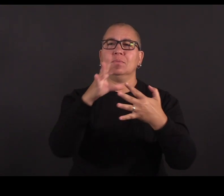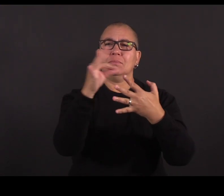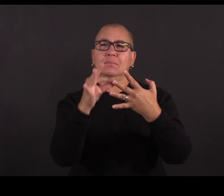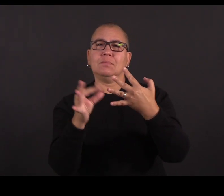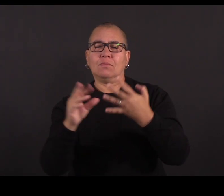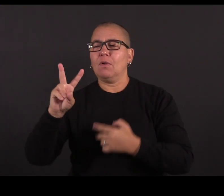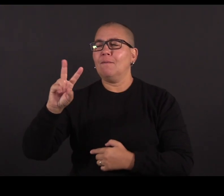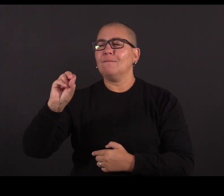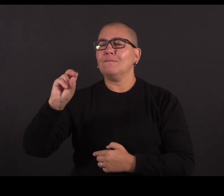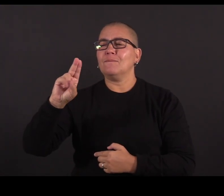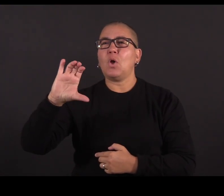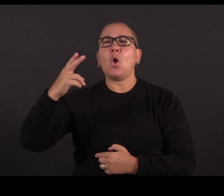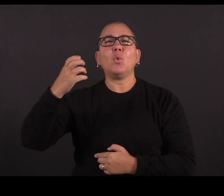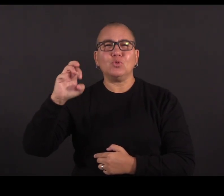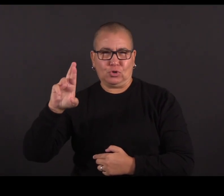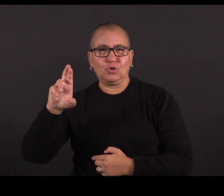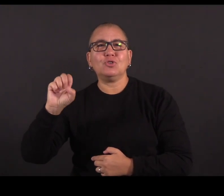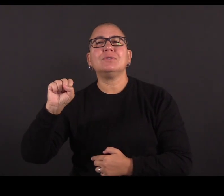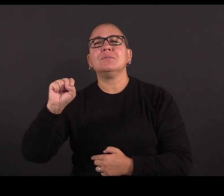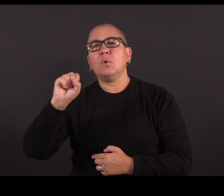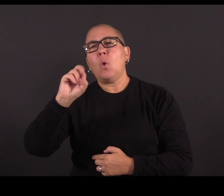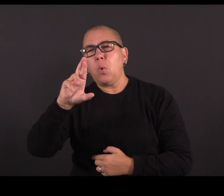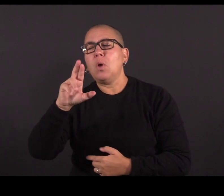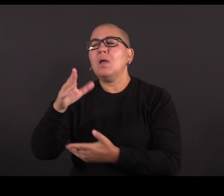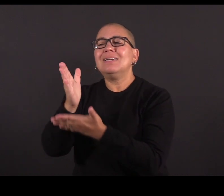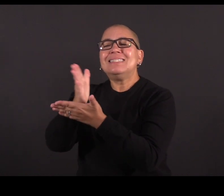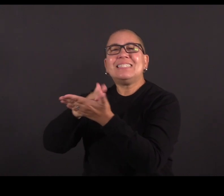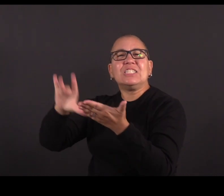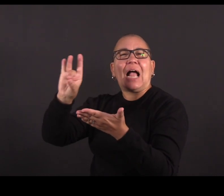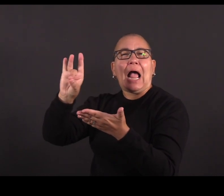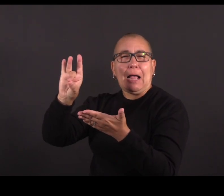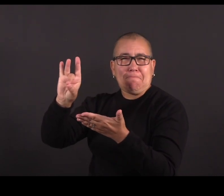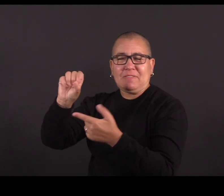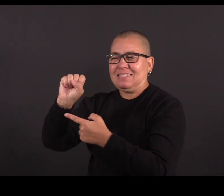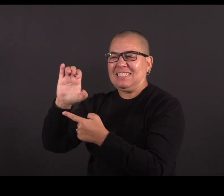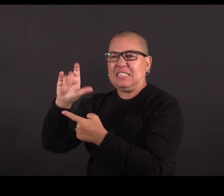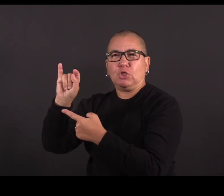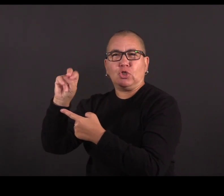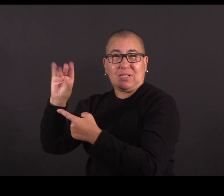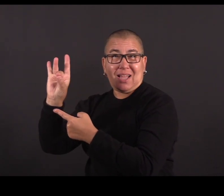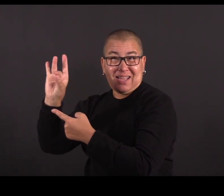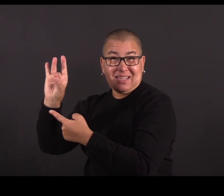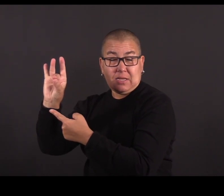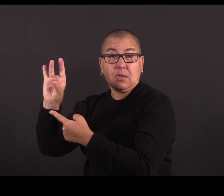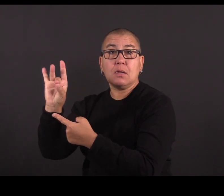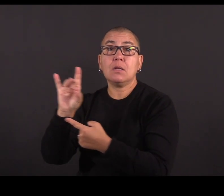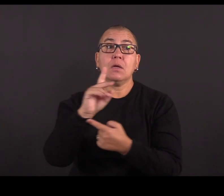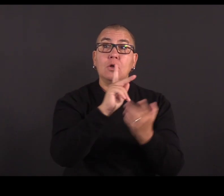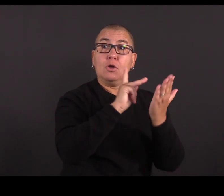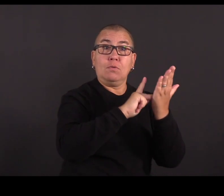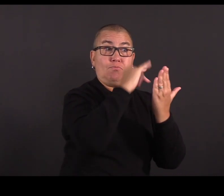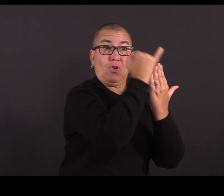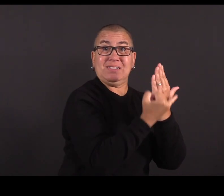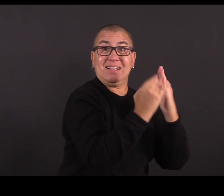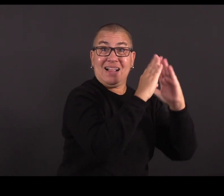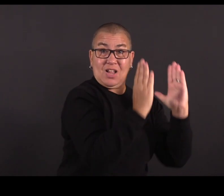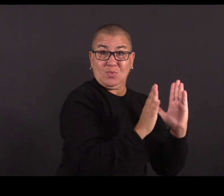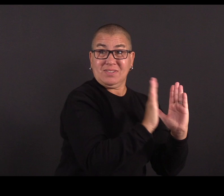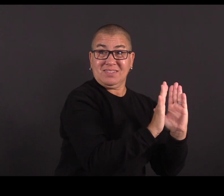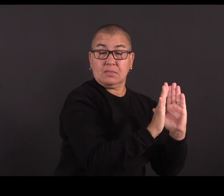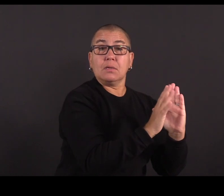as Section 8, project-based housing, and public housing.